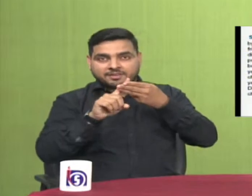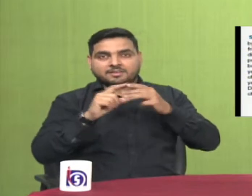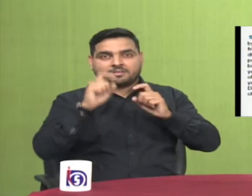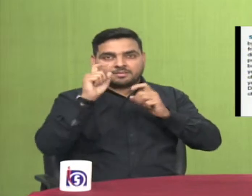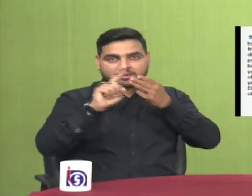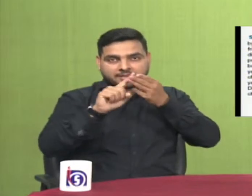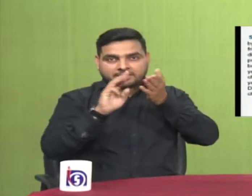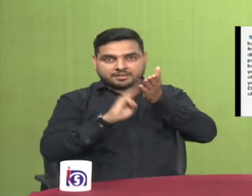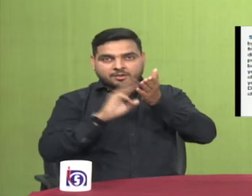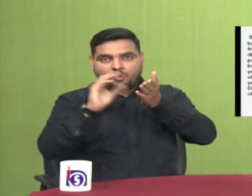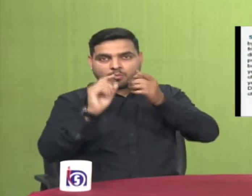Socio-emotional development.